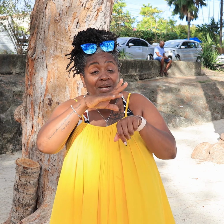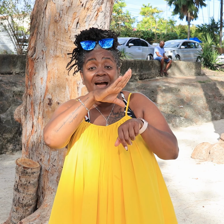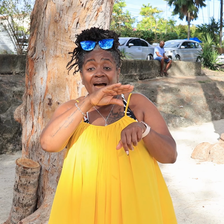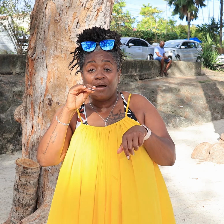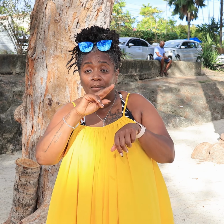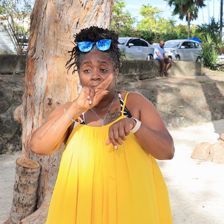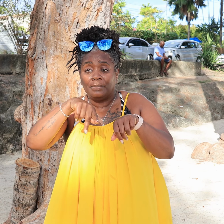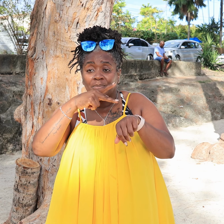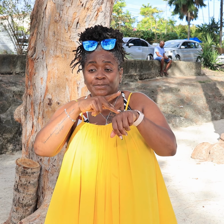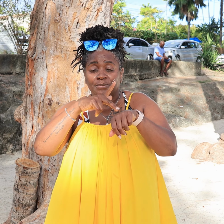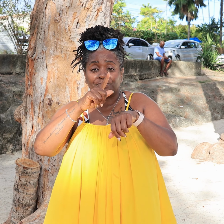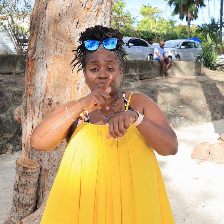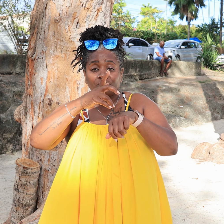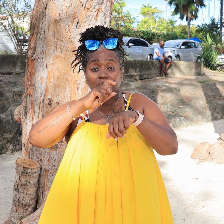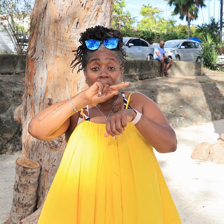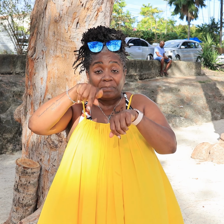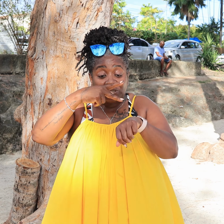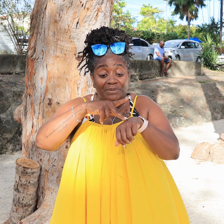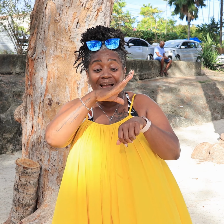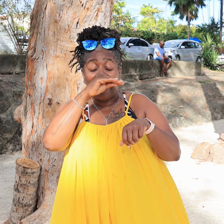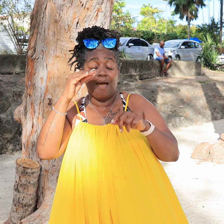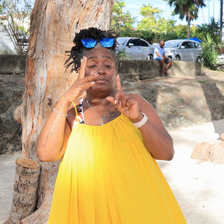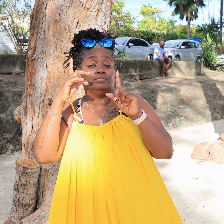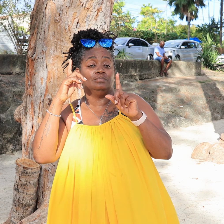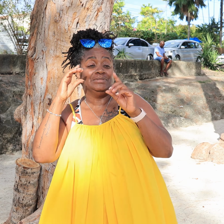the principal, as well as their teachers,